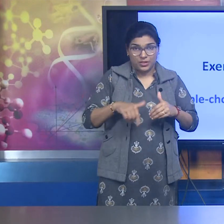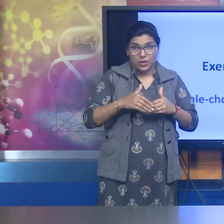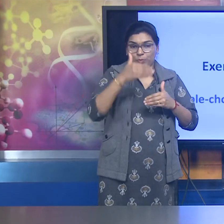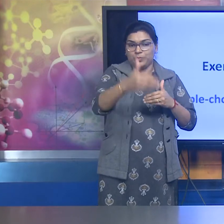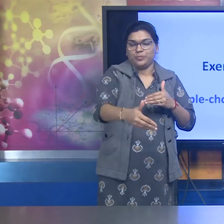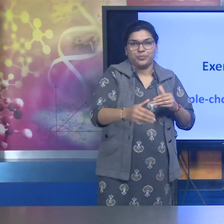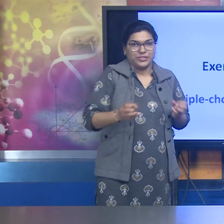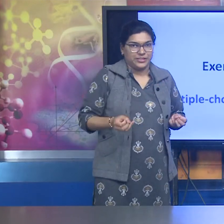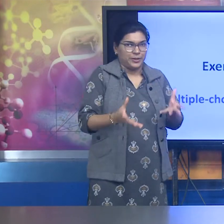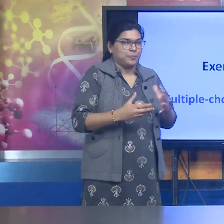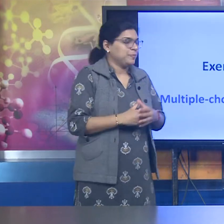by yourself.